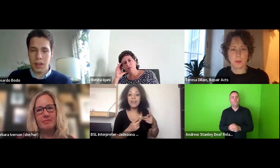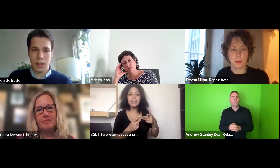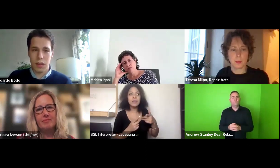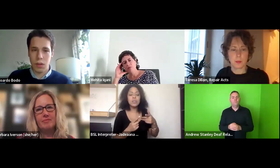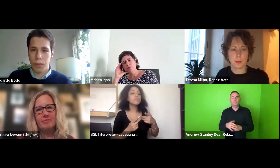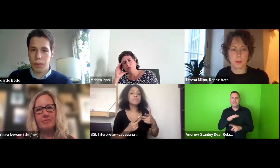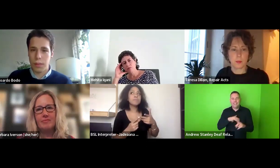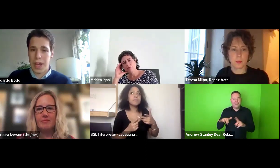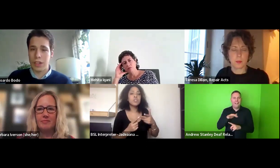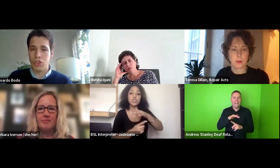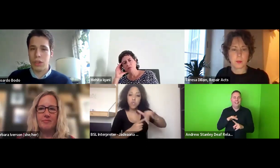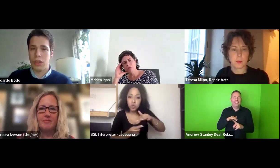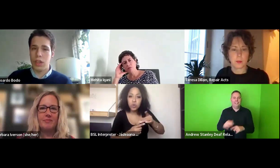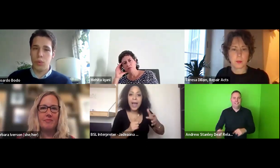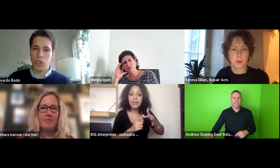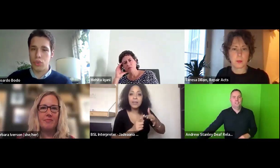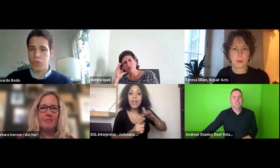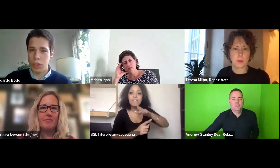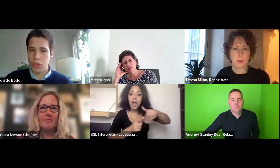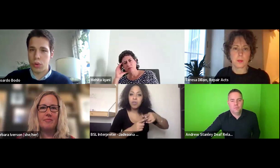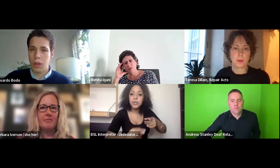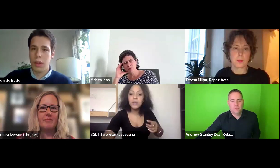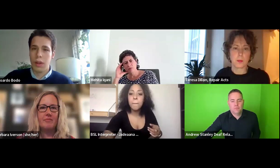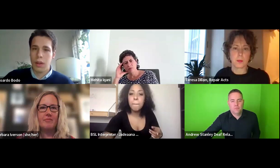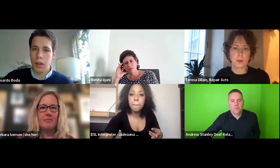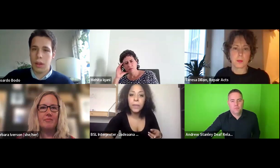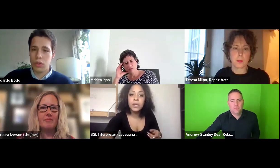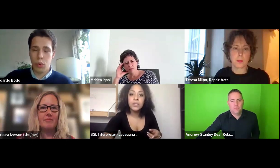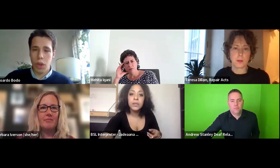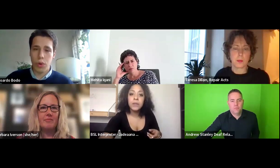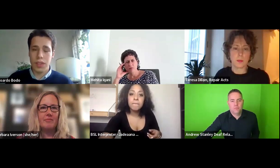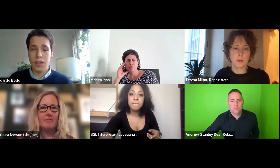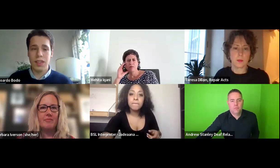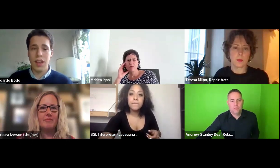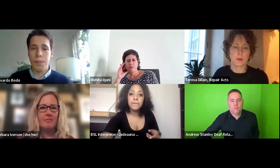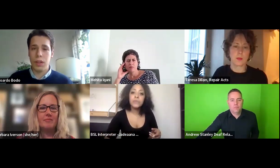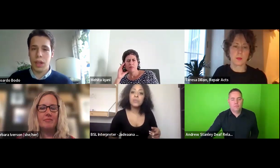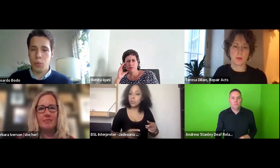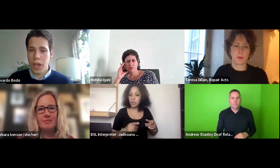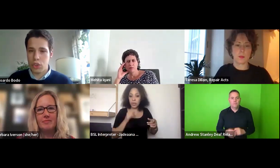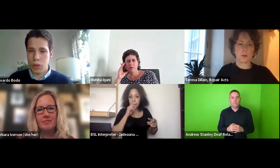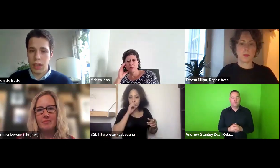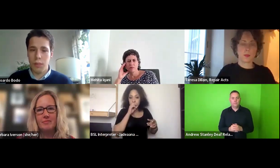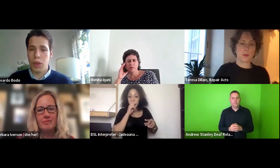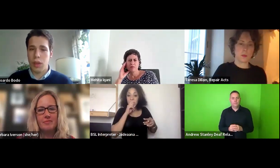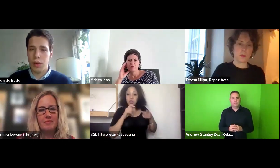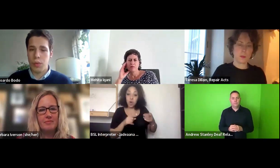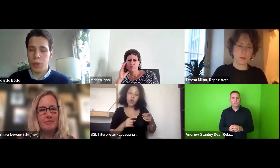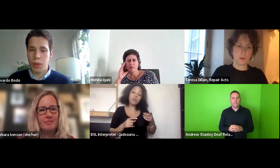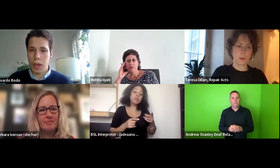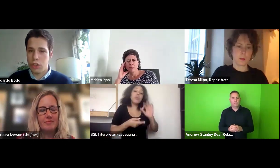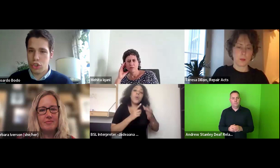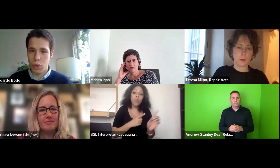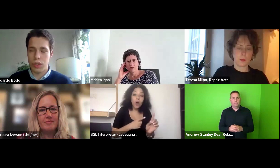is a case of packaging here, which is also an issue. So we are already seeing this happen, and we actually came